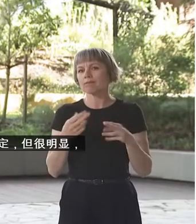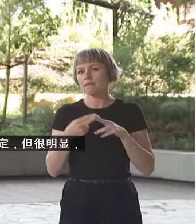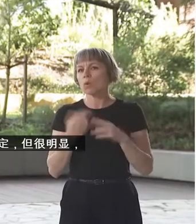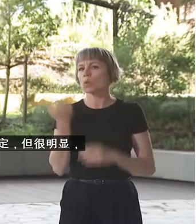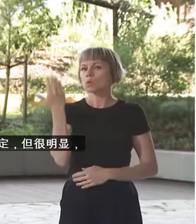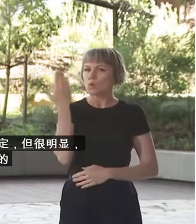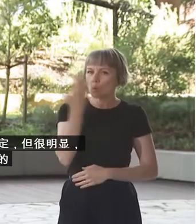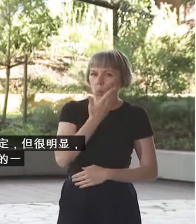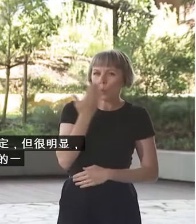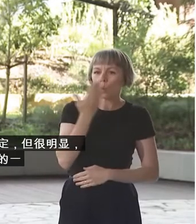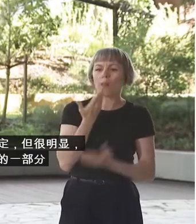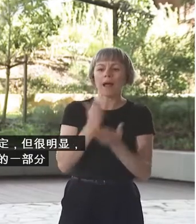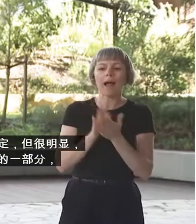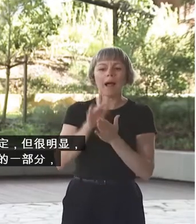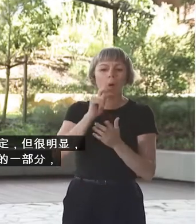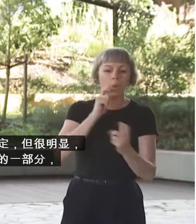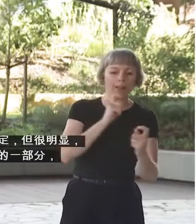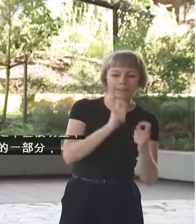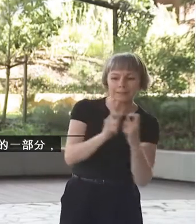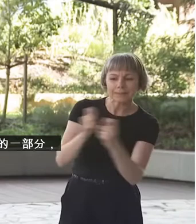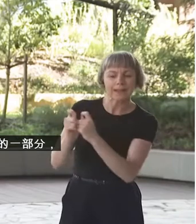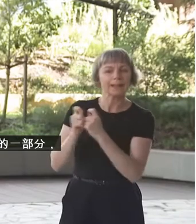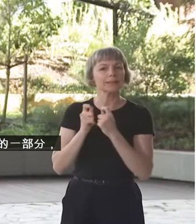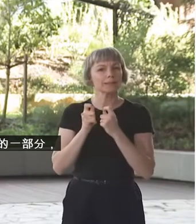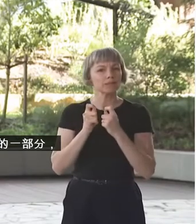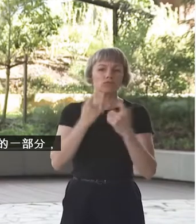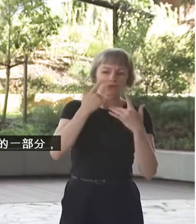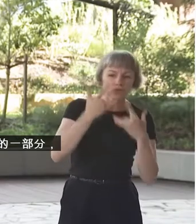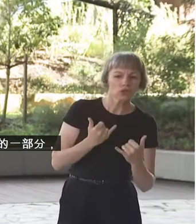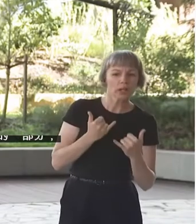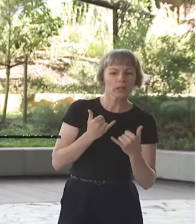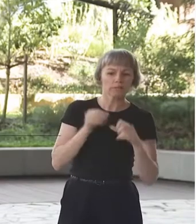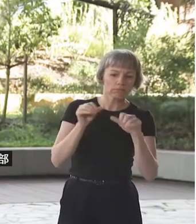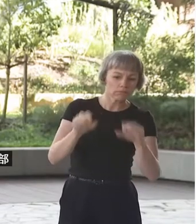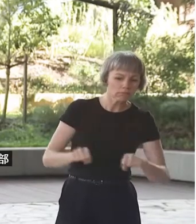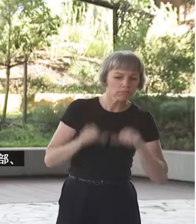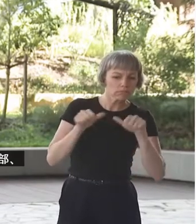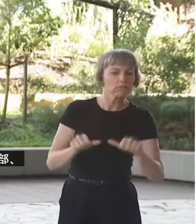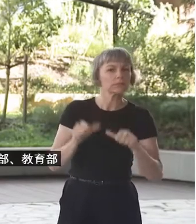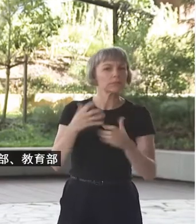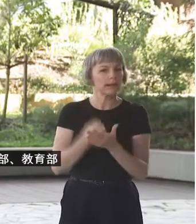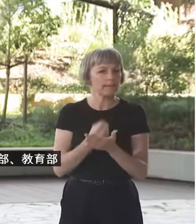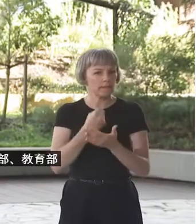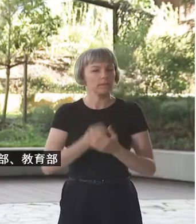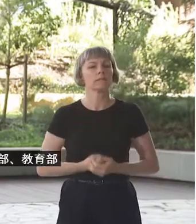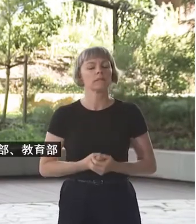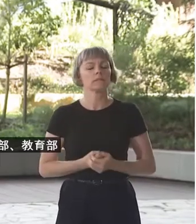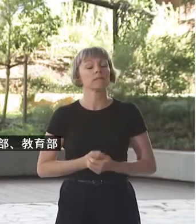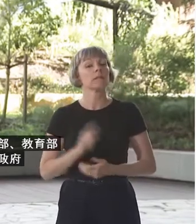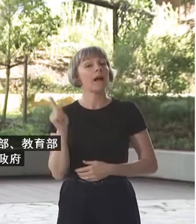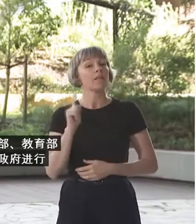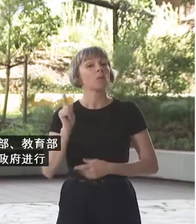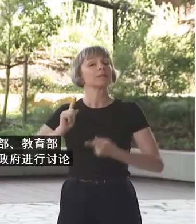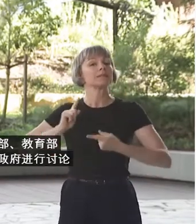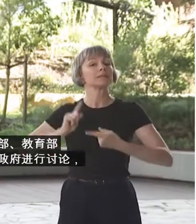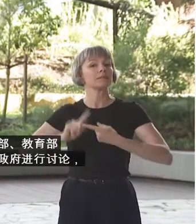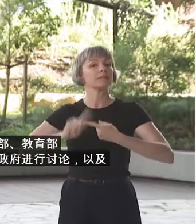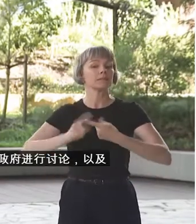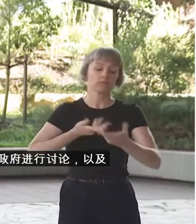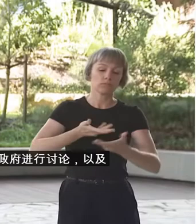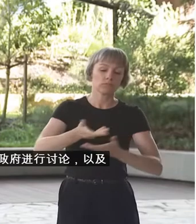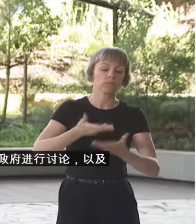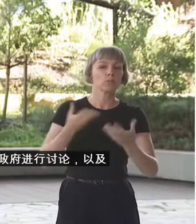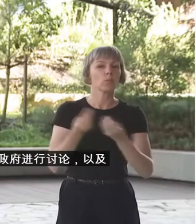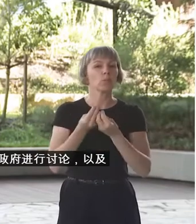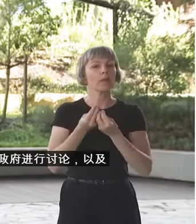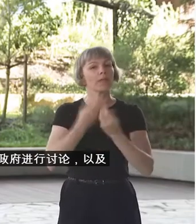they are part of our considerations, and we are having discussions with New South Wales Health, the Department of Education, and also the Victorian Government